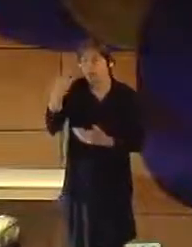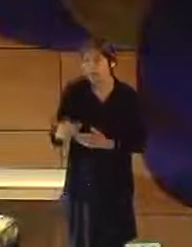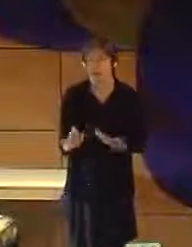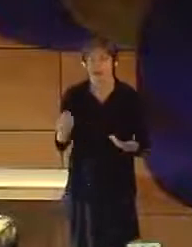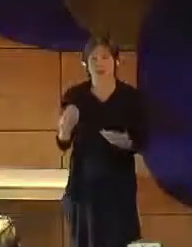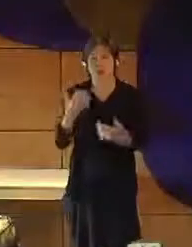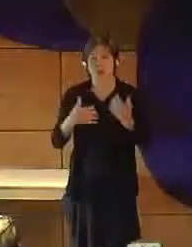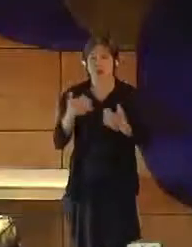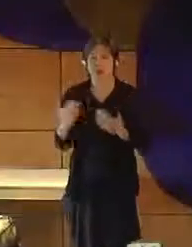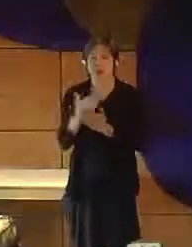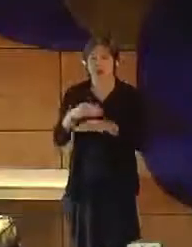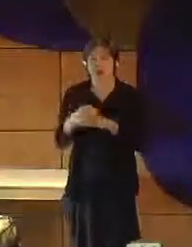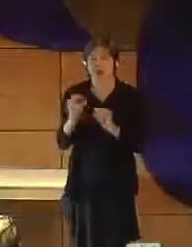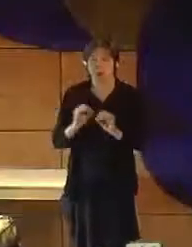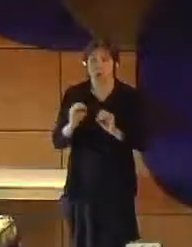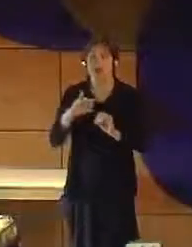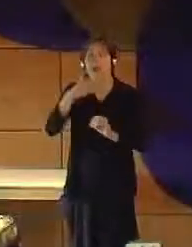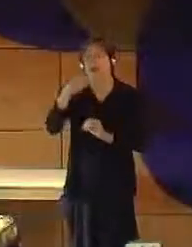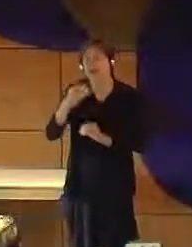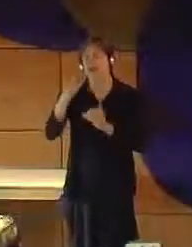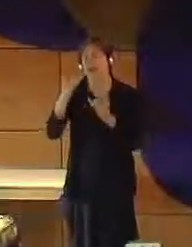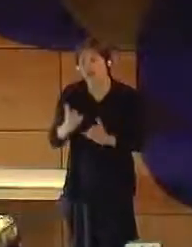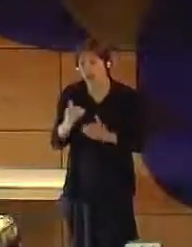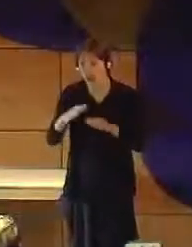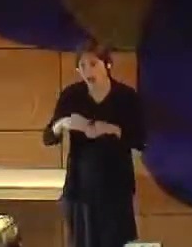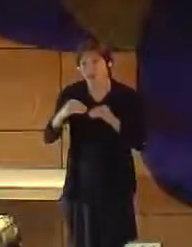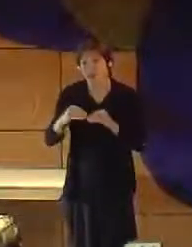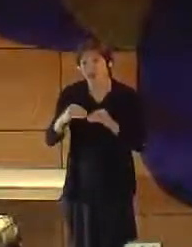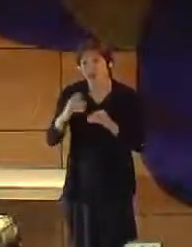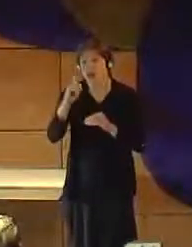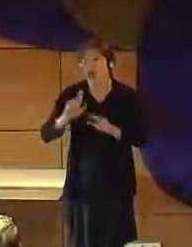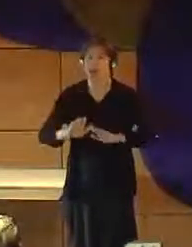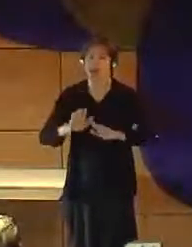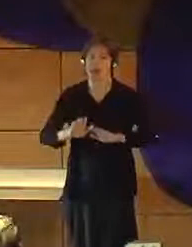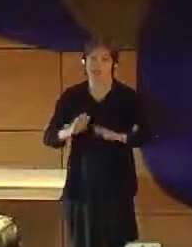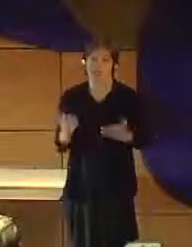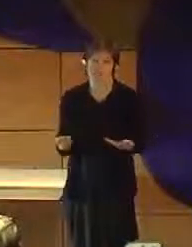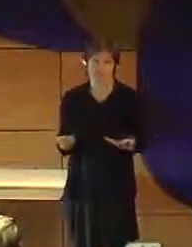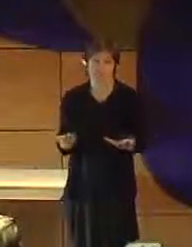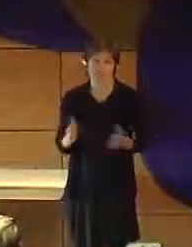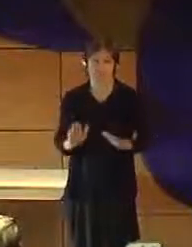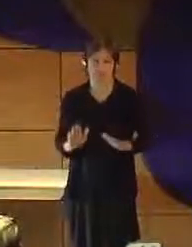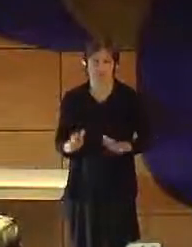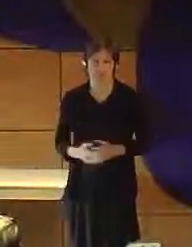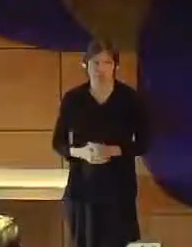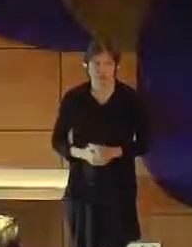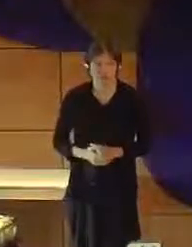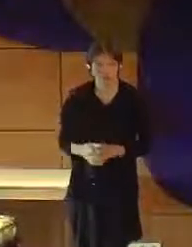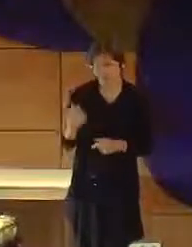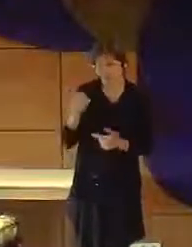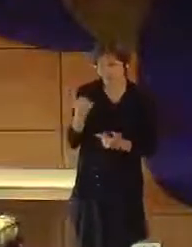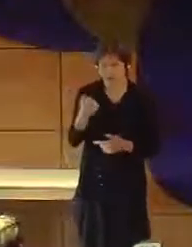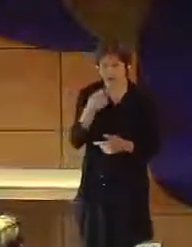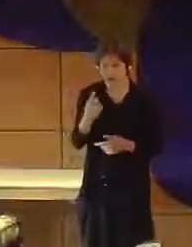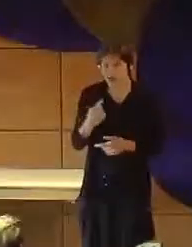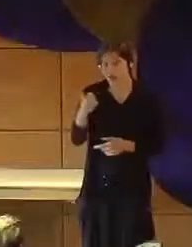slowly. I'd take it slowly, because if you've not been, so the man who was 54, when we went